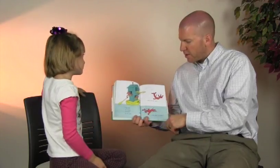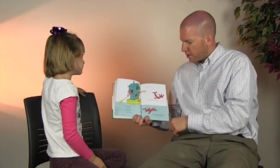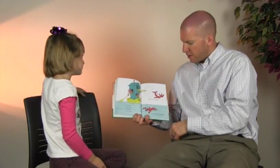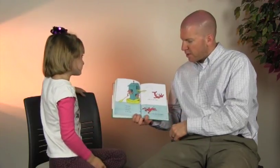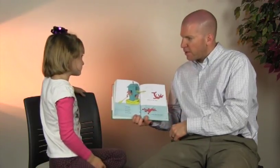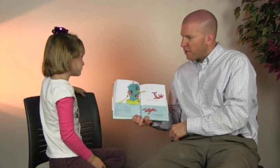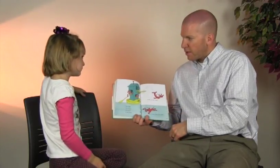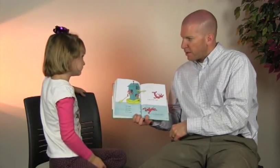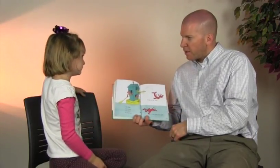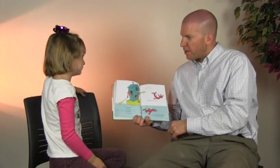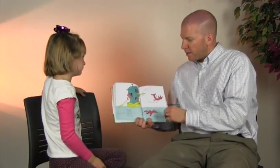That. Mm-hmm.